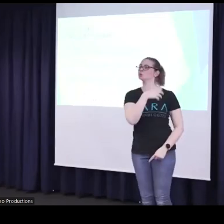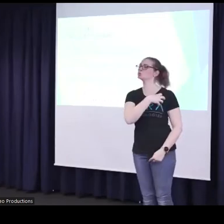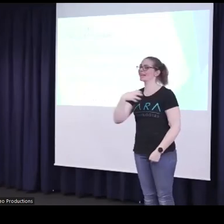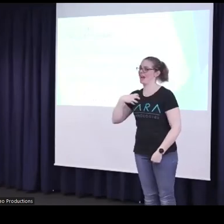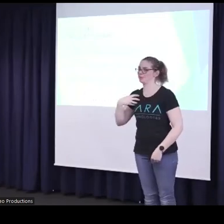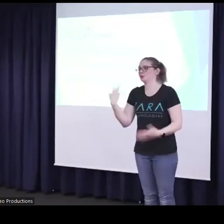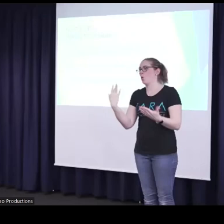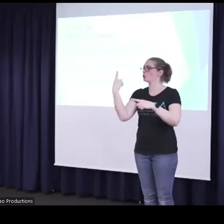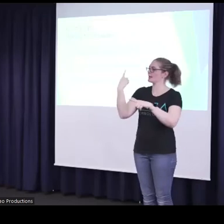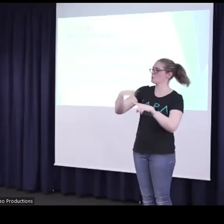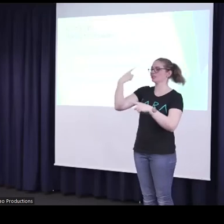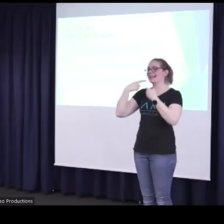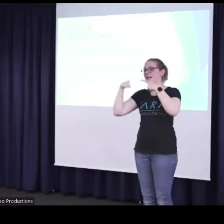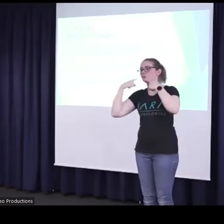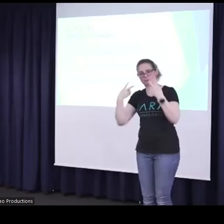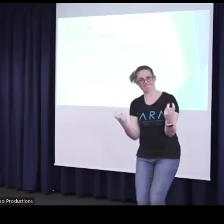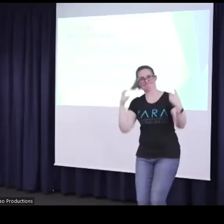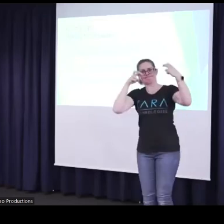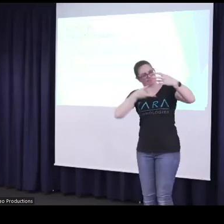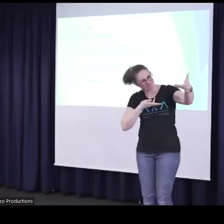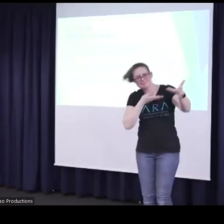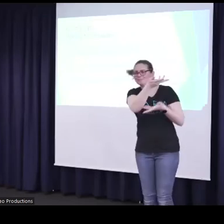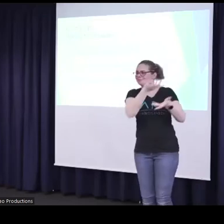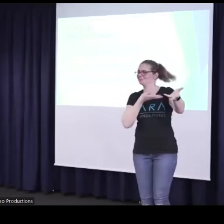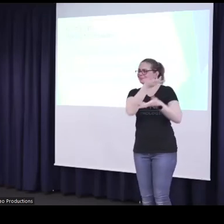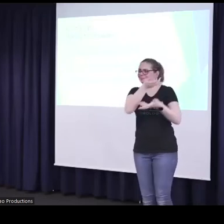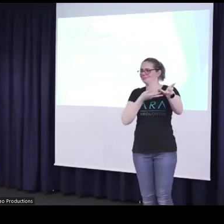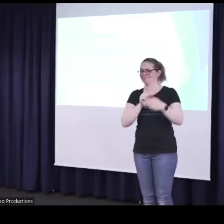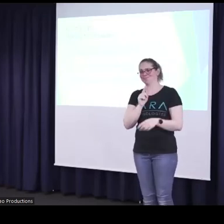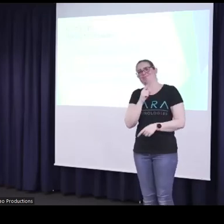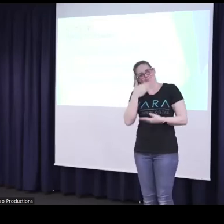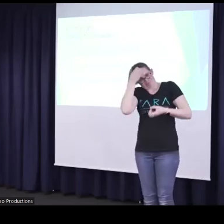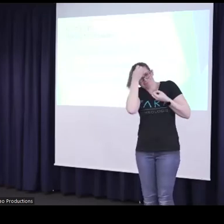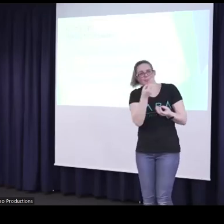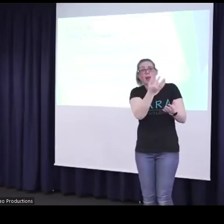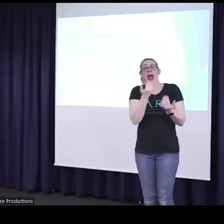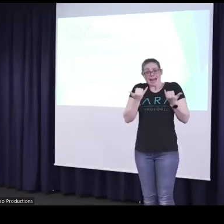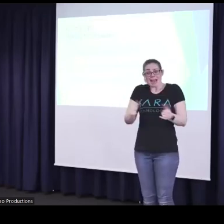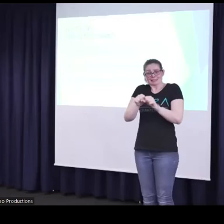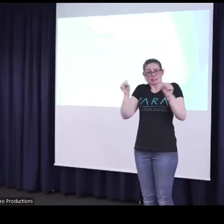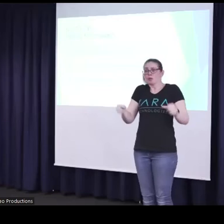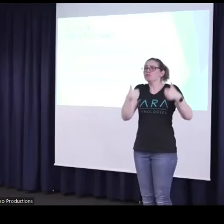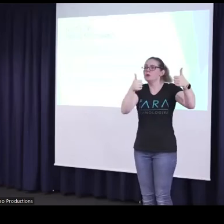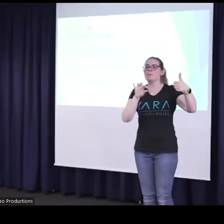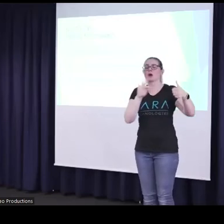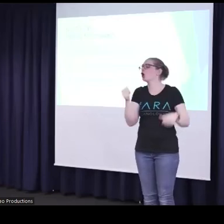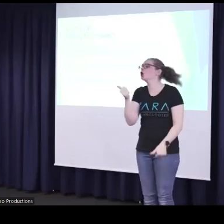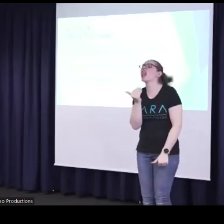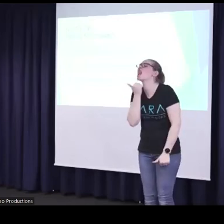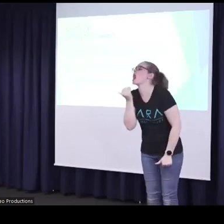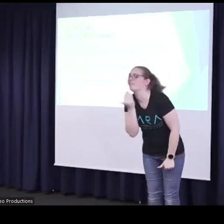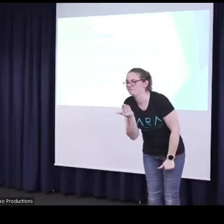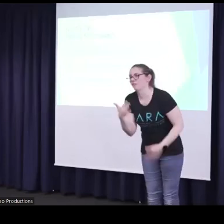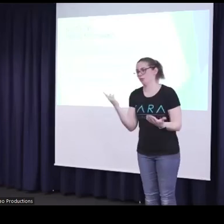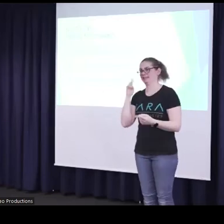with your support, we can go to the government or to emergency broadcasters and, you know, let them know that your